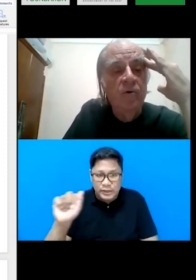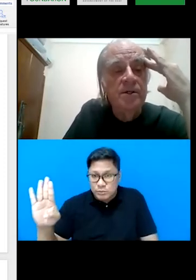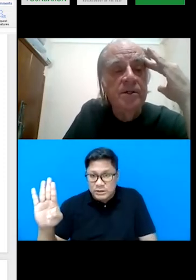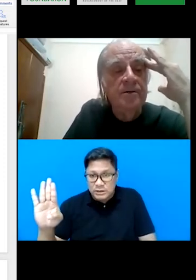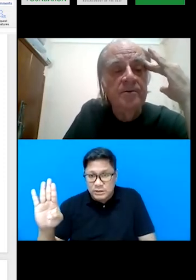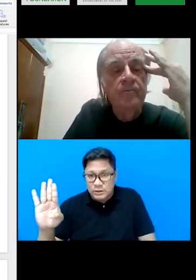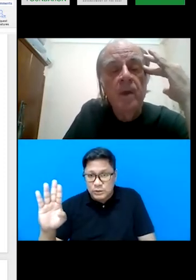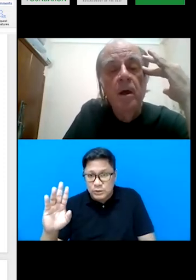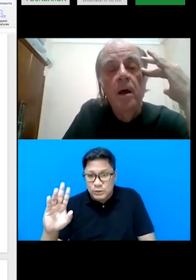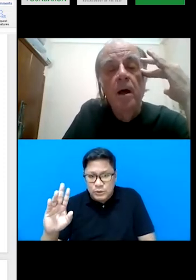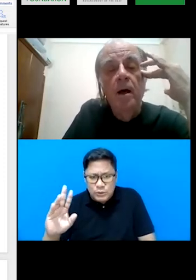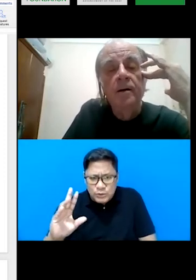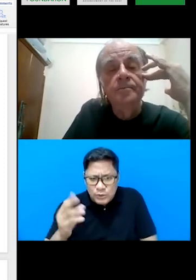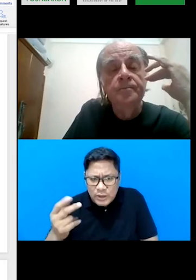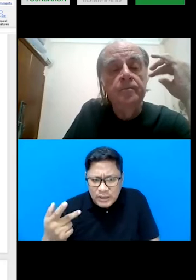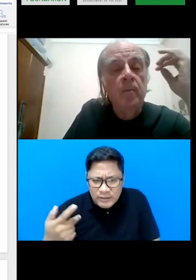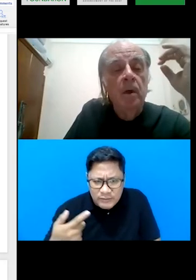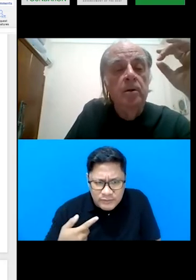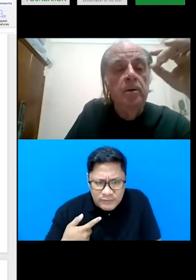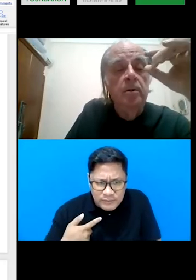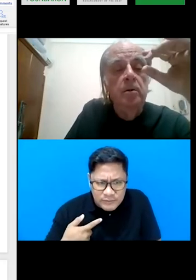has 4 sticks.